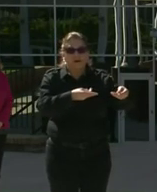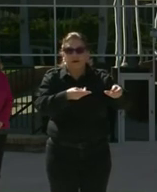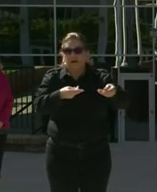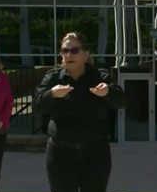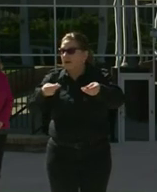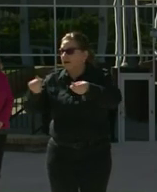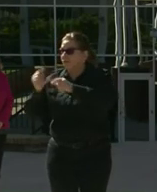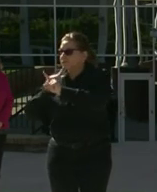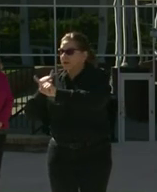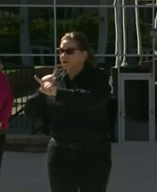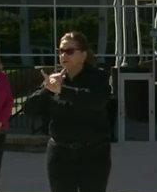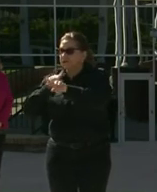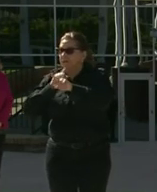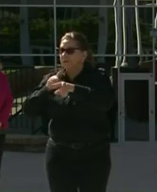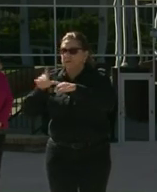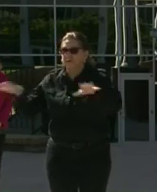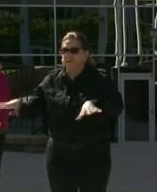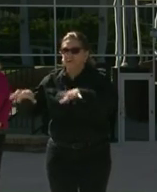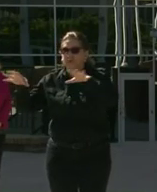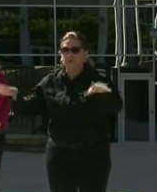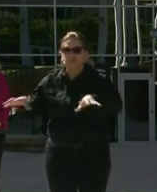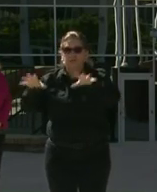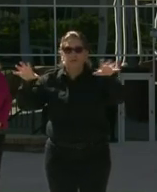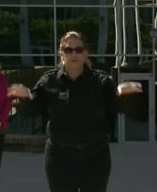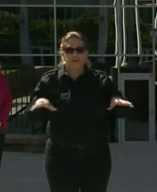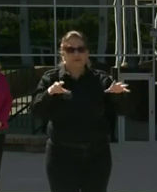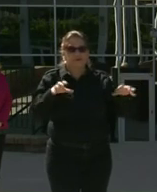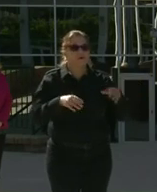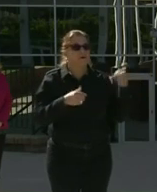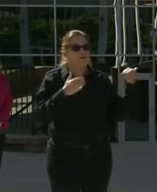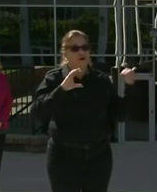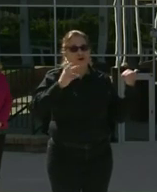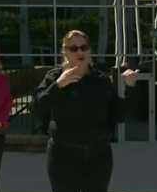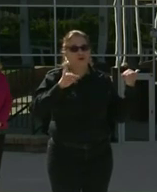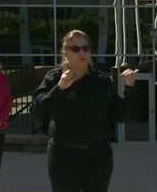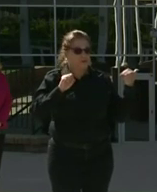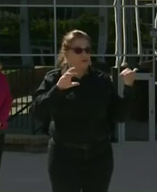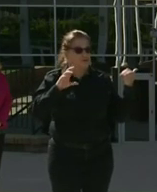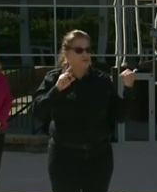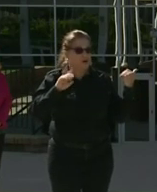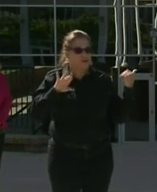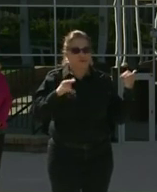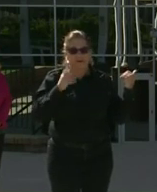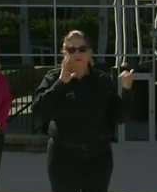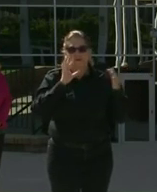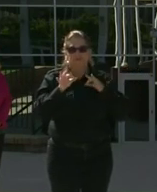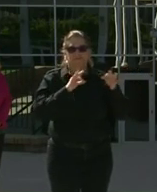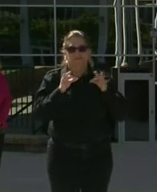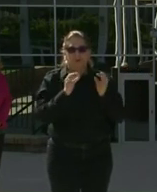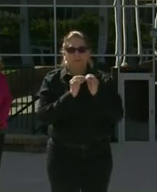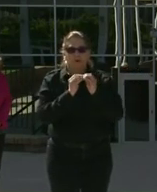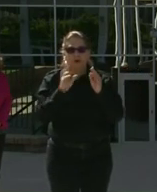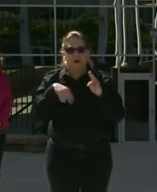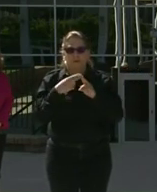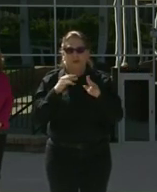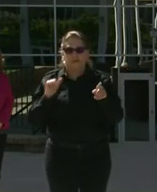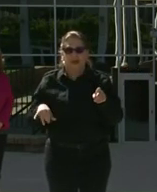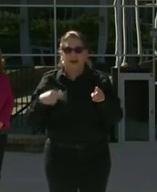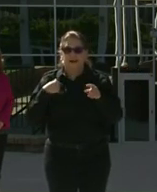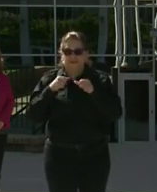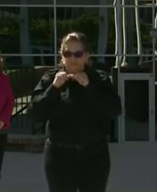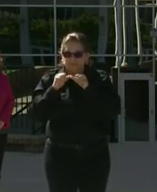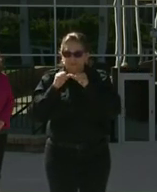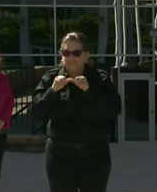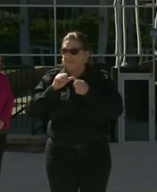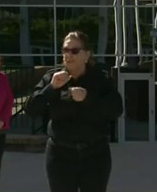little bit more about that. We continue to work with our partners at the White House as well as in the Congress to